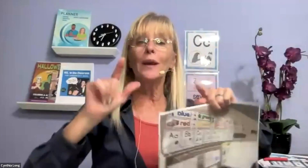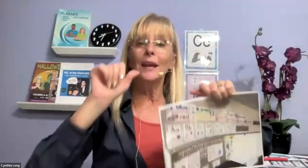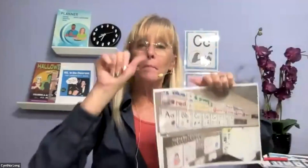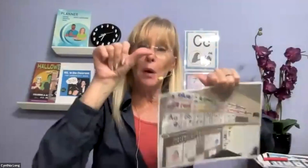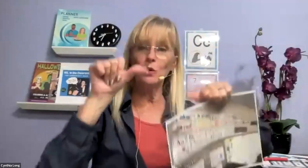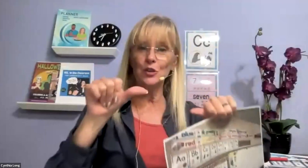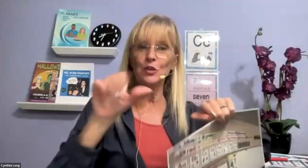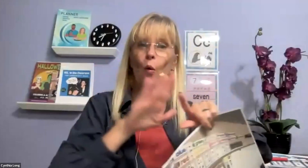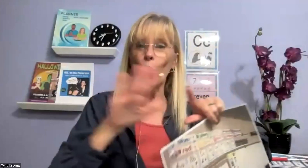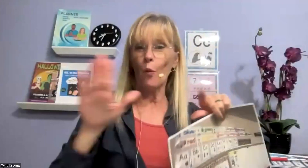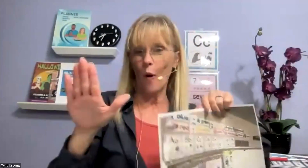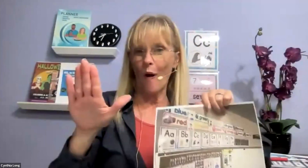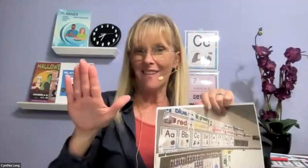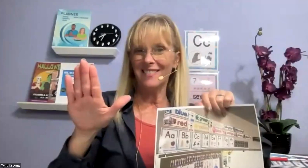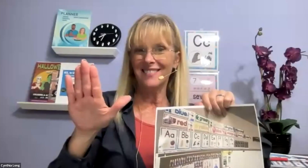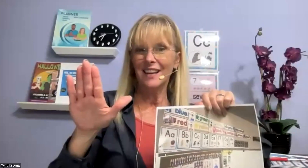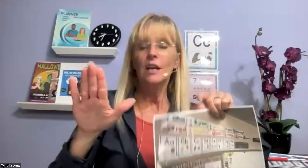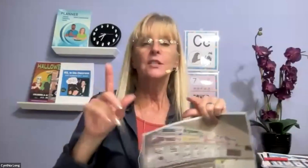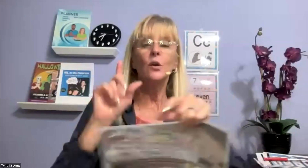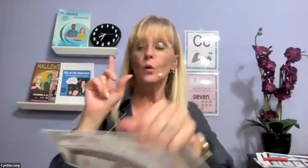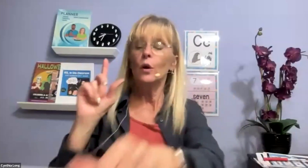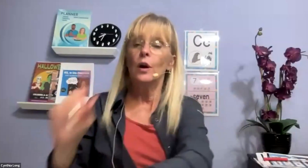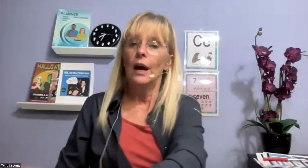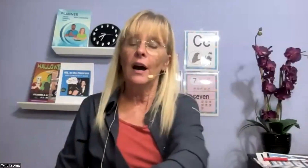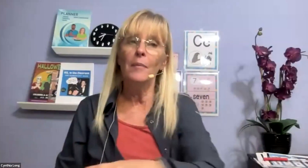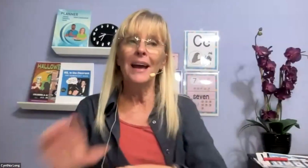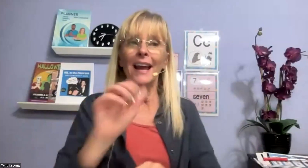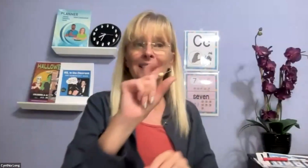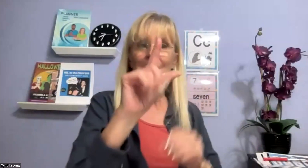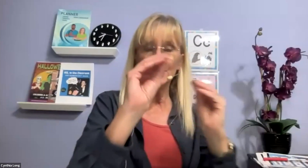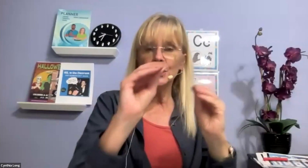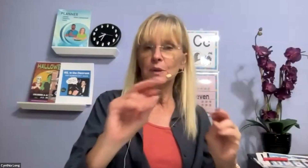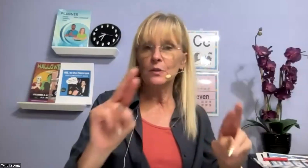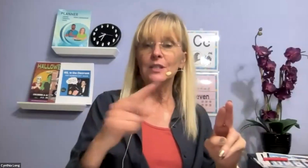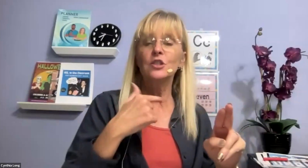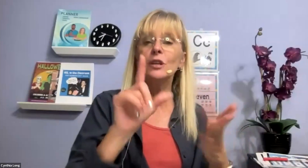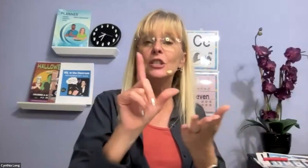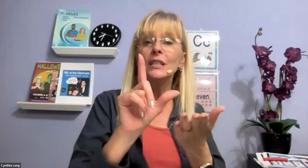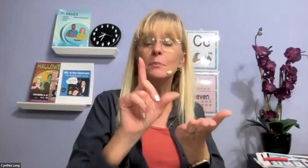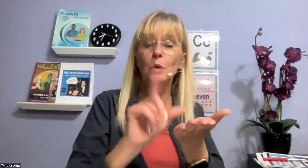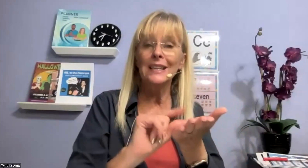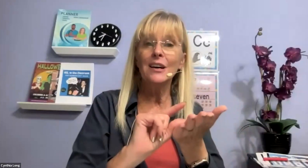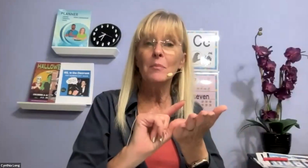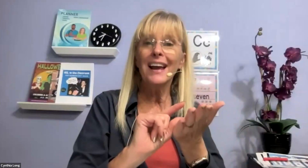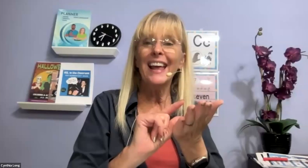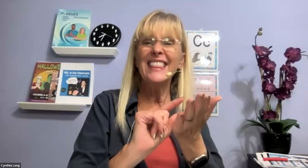already posters on the wall. So at ASL Teaching Resources, you can just print them, and